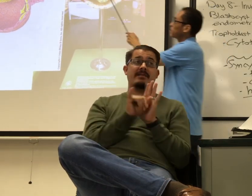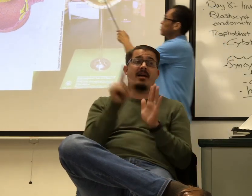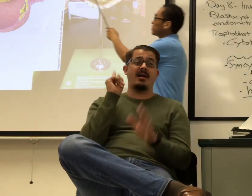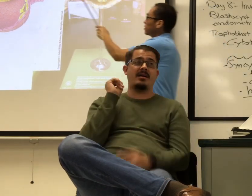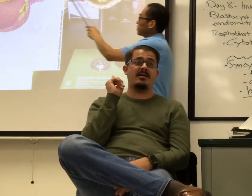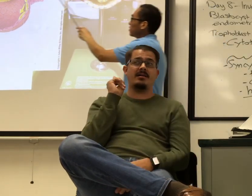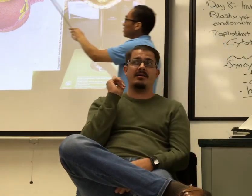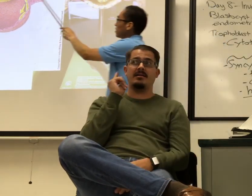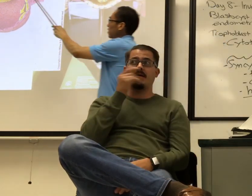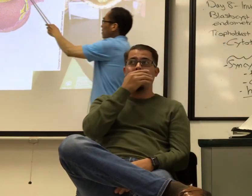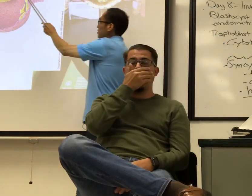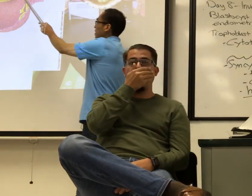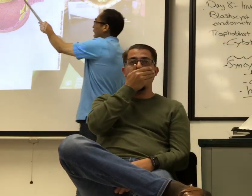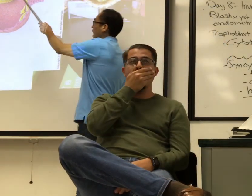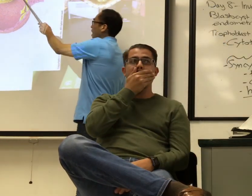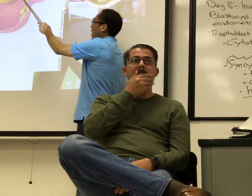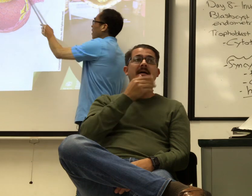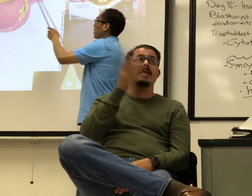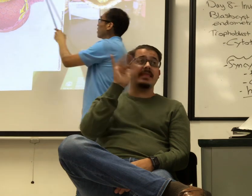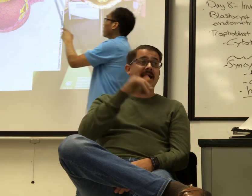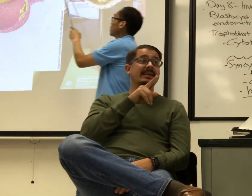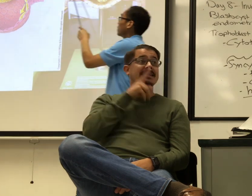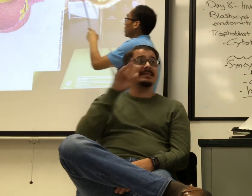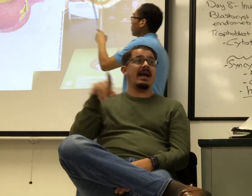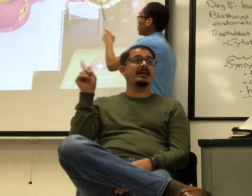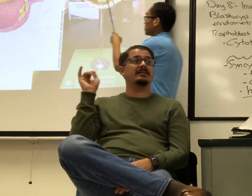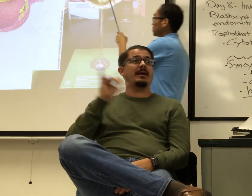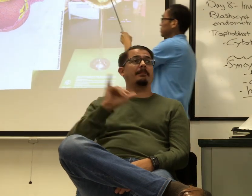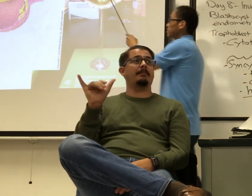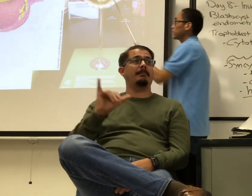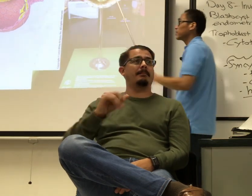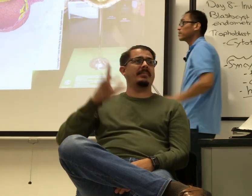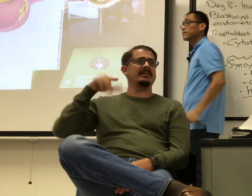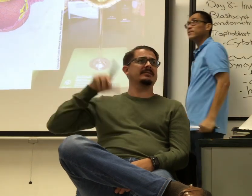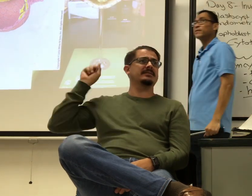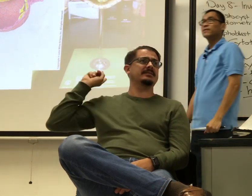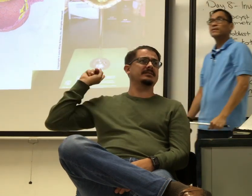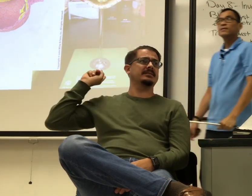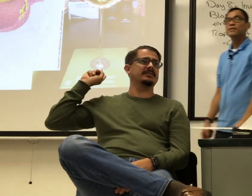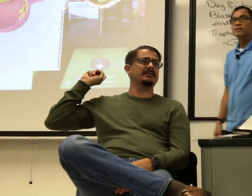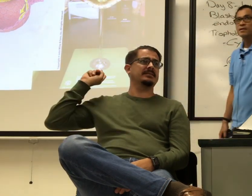This is that. What is this?